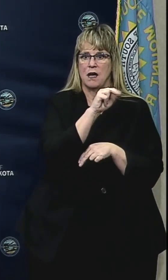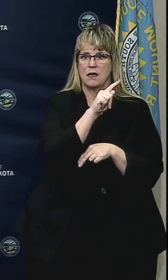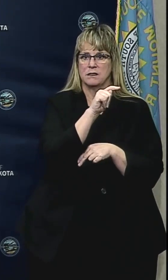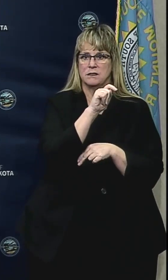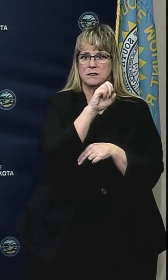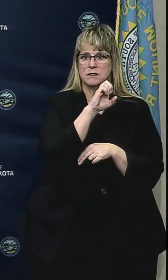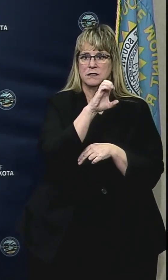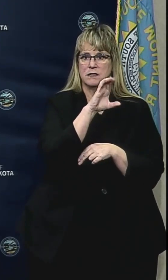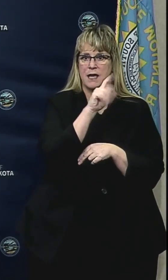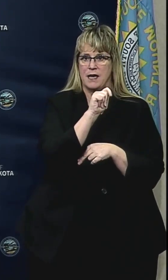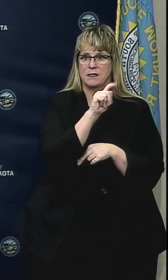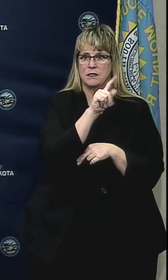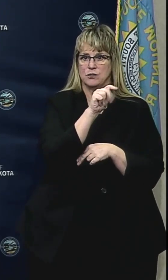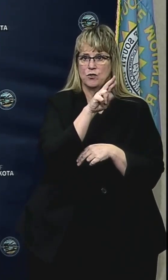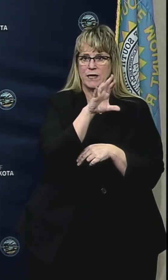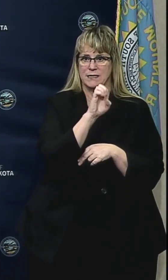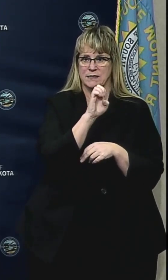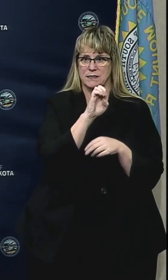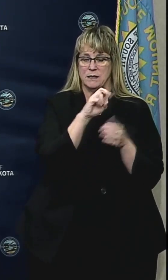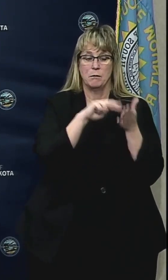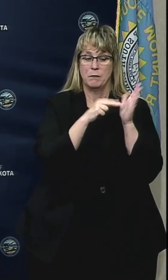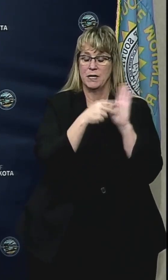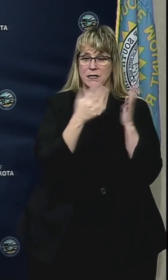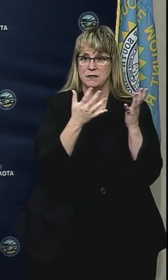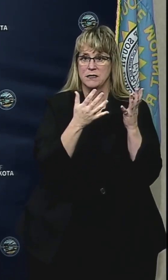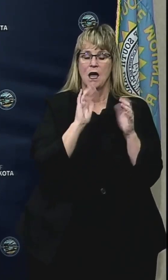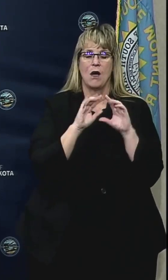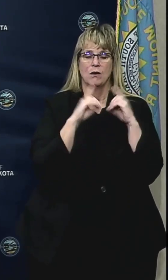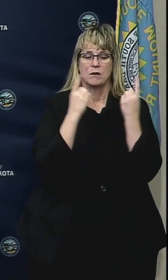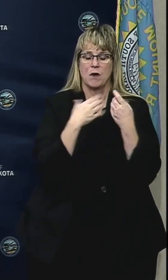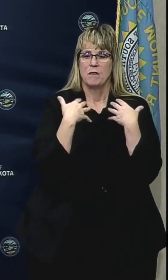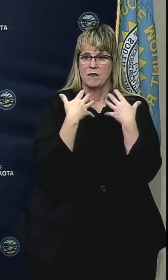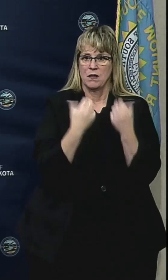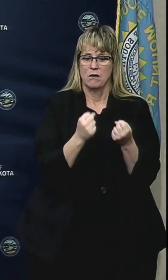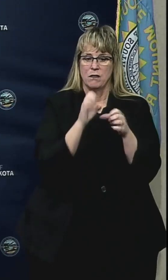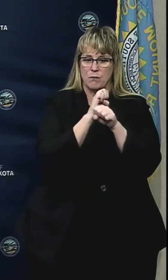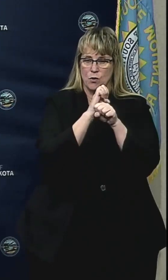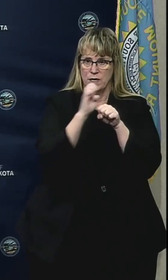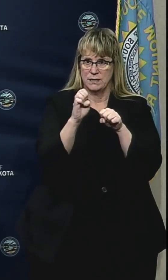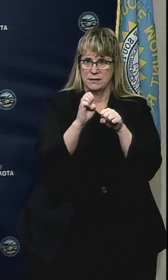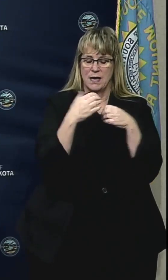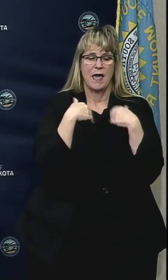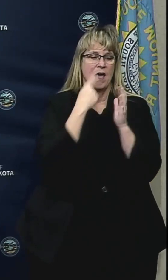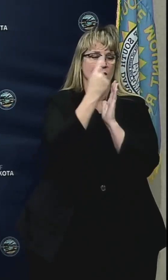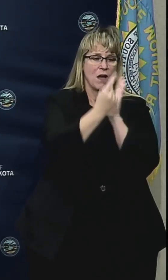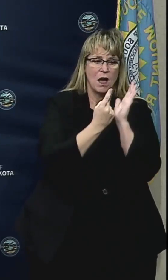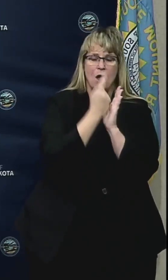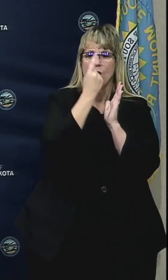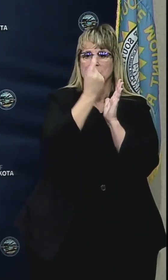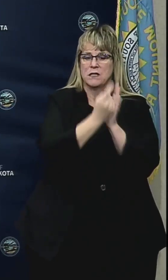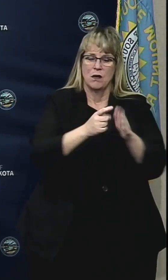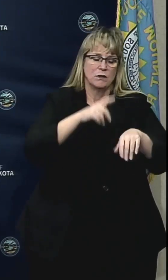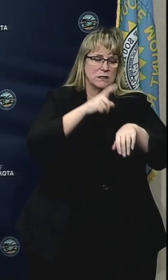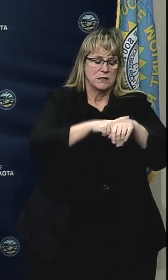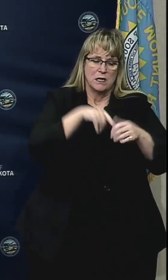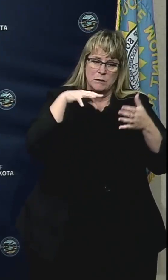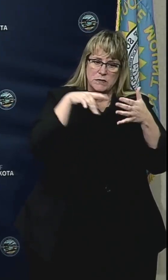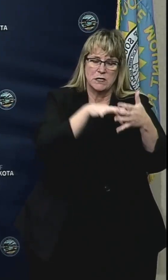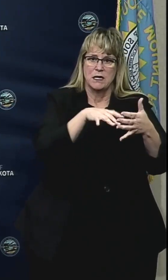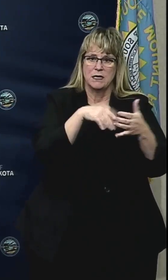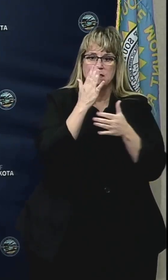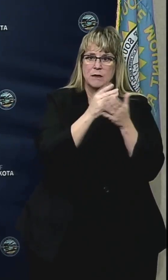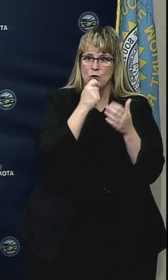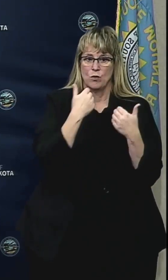folks don't really understand the depth to what that is, but our Department of Health employees spend hours talking with someone who has